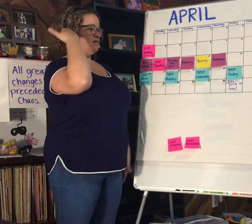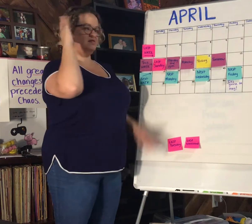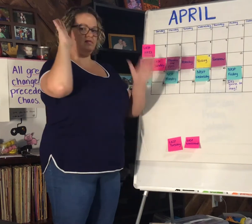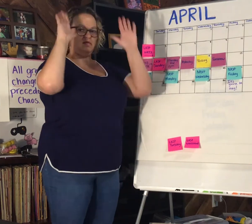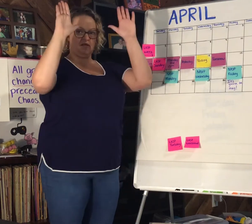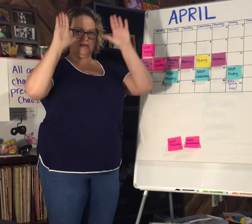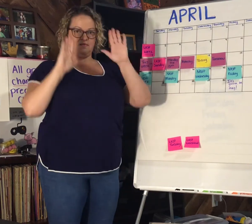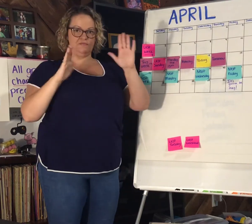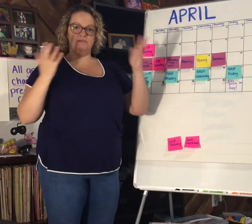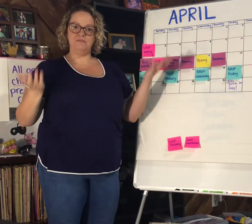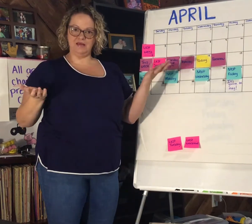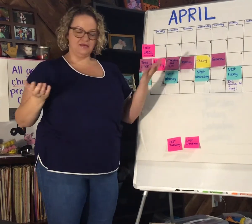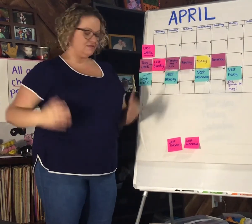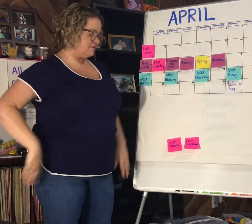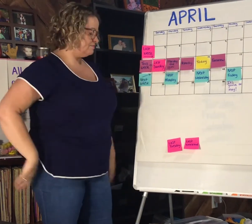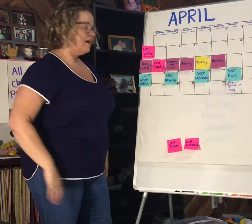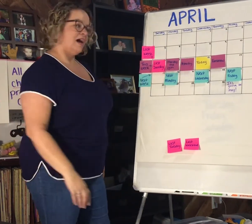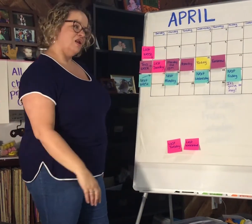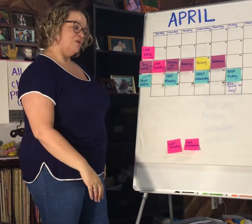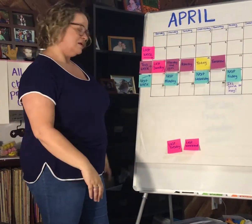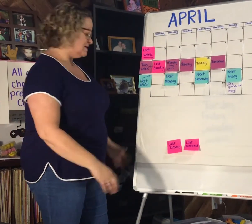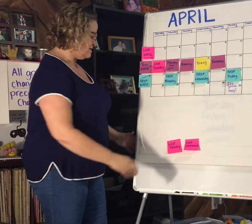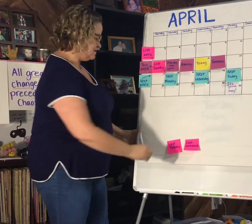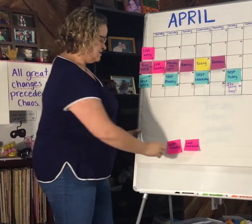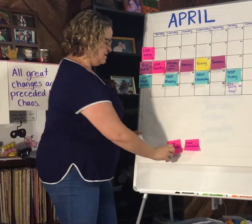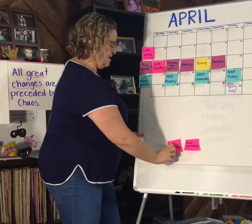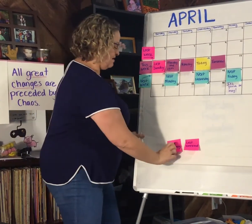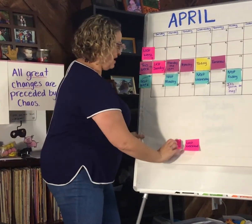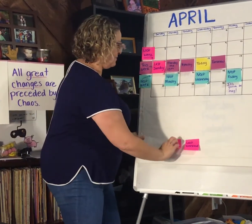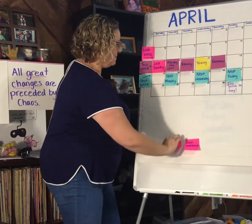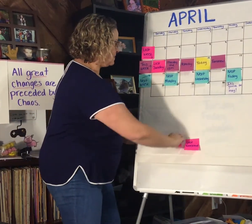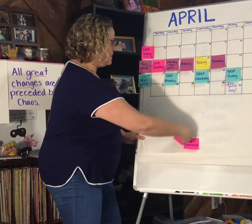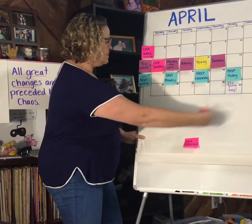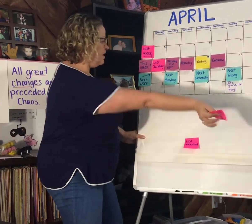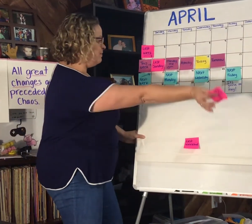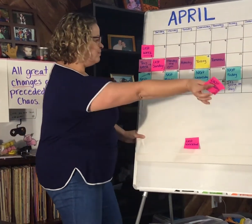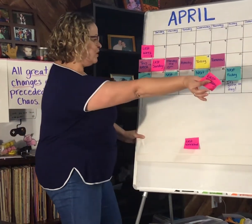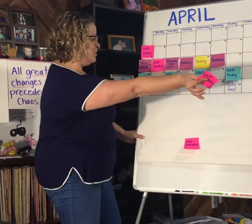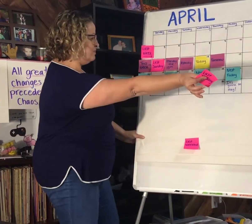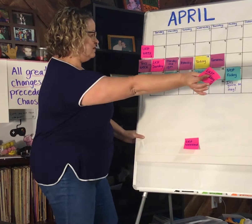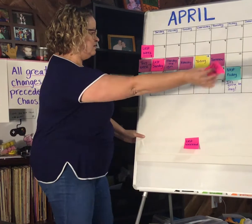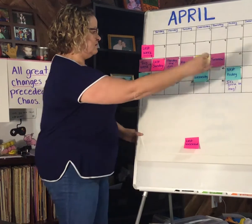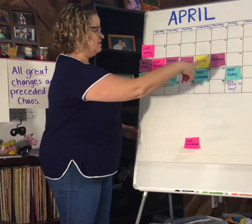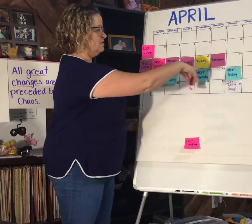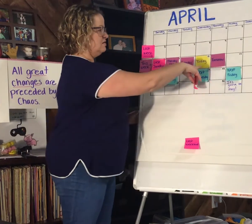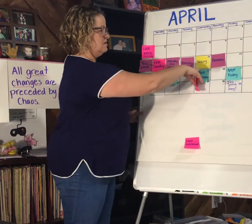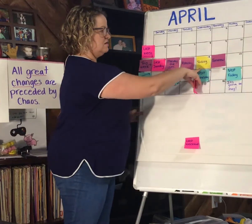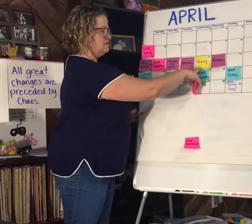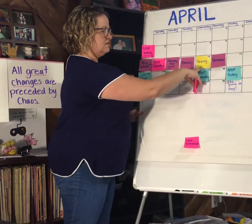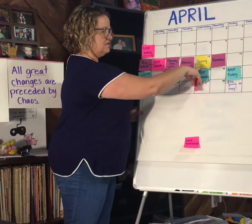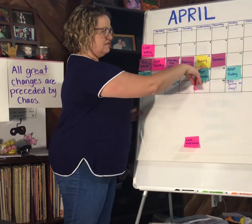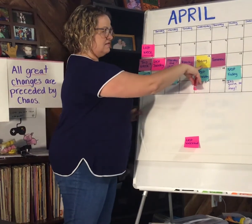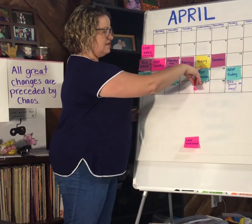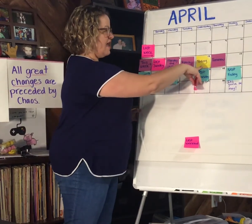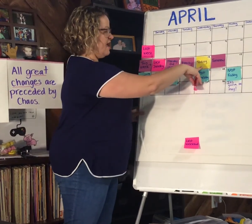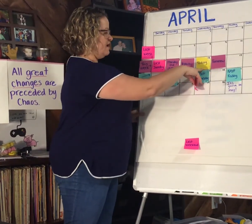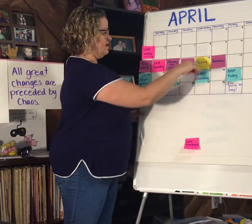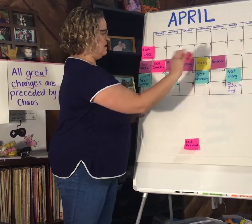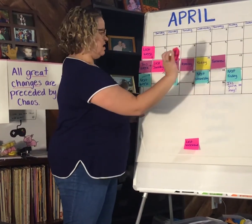Past Sunday. Make sense? I know it does. All right. Boom. This is today. If